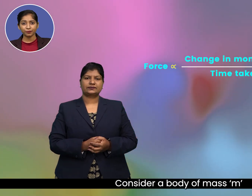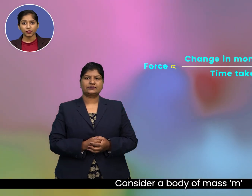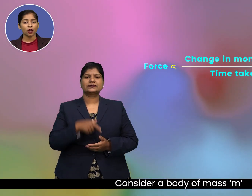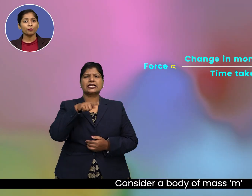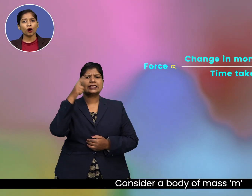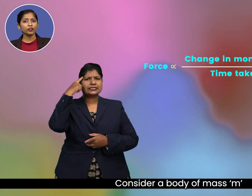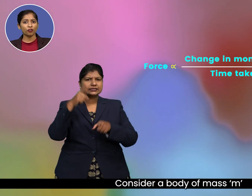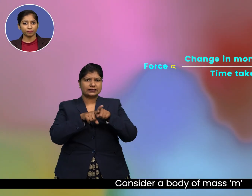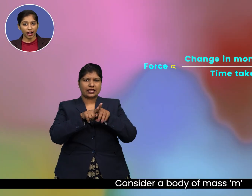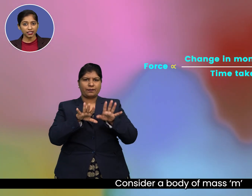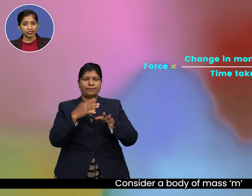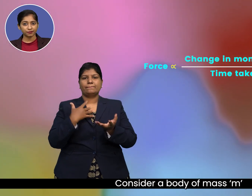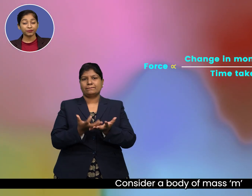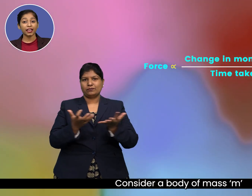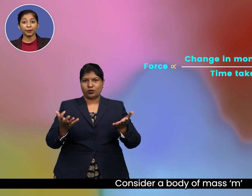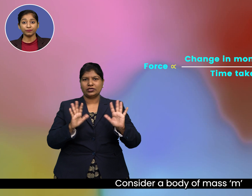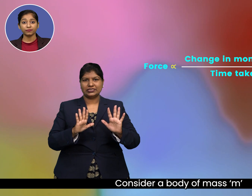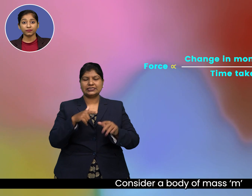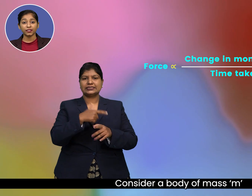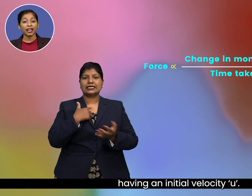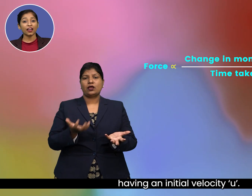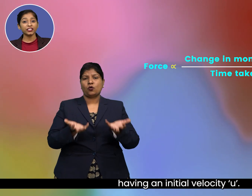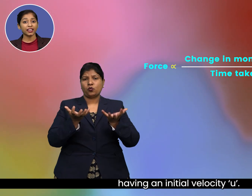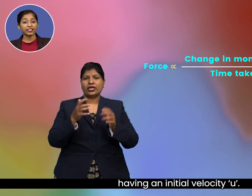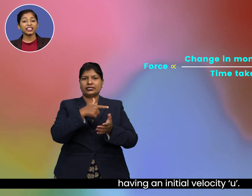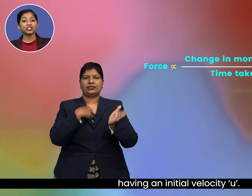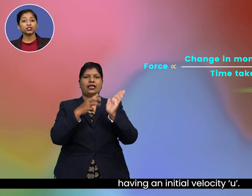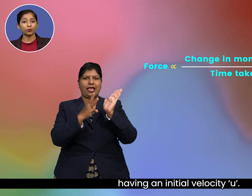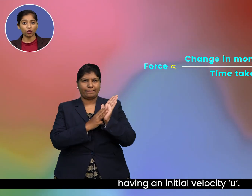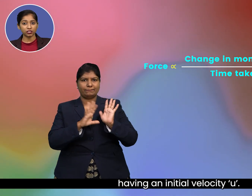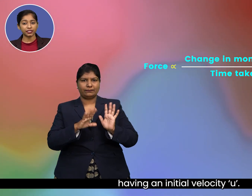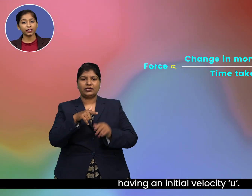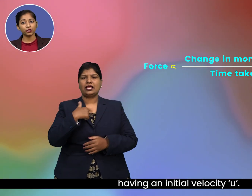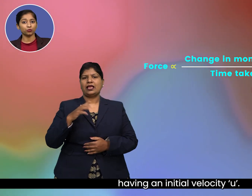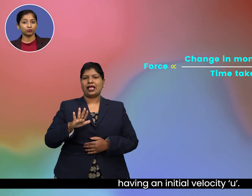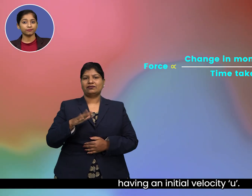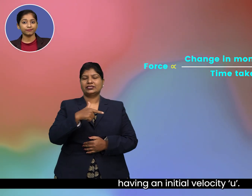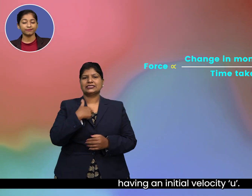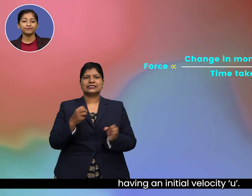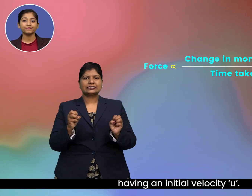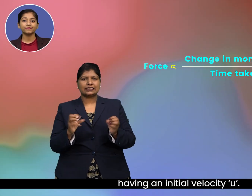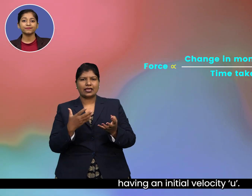Consider a body of mass m having an initial velocity u.